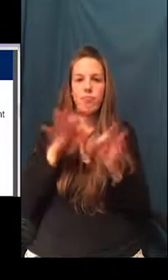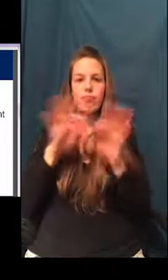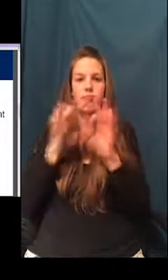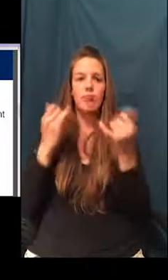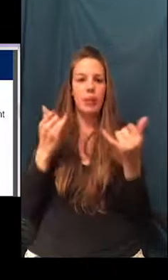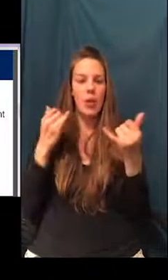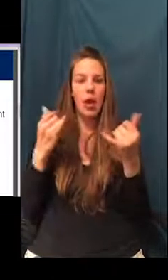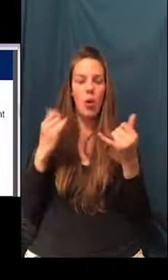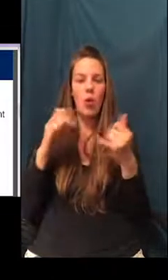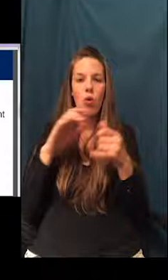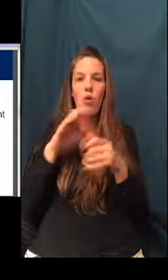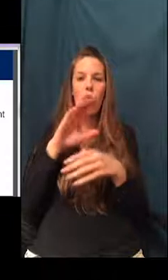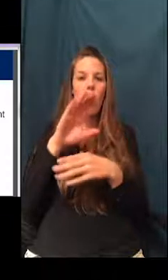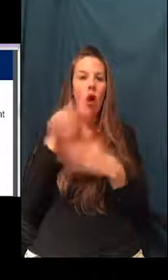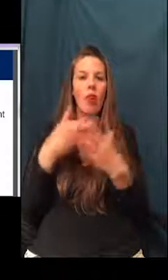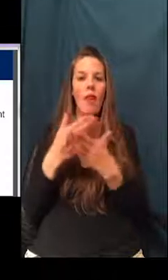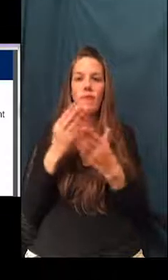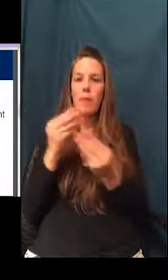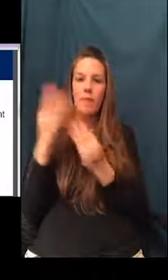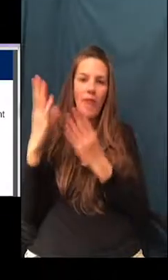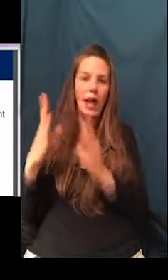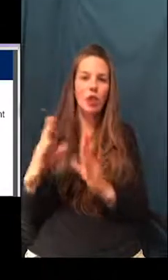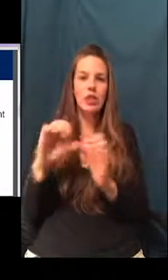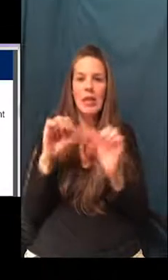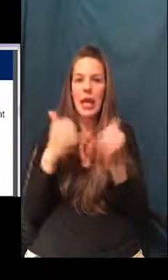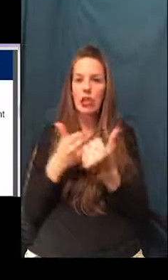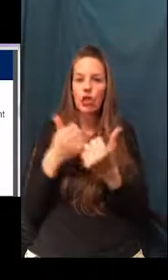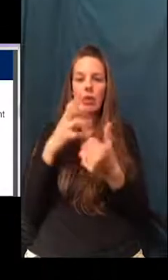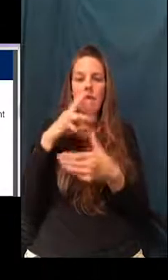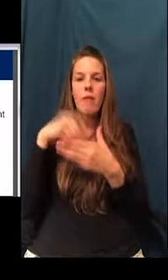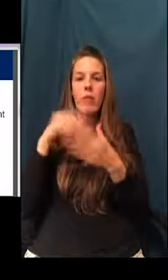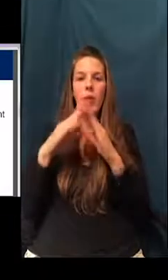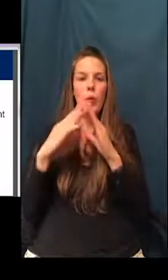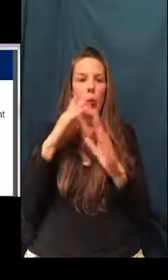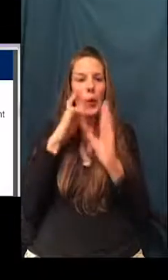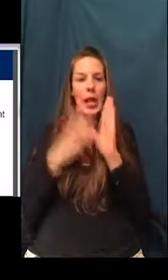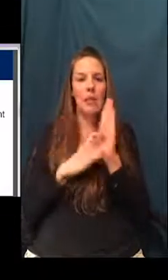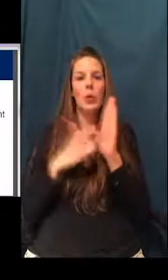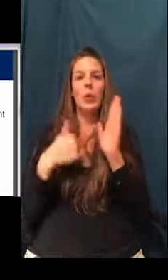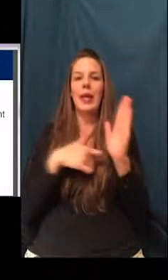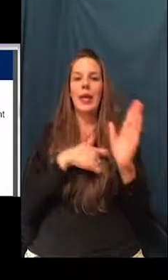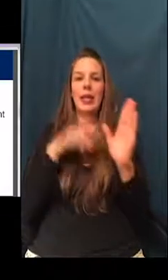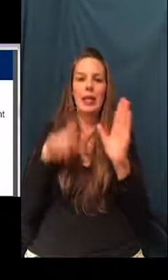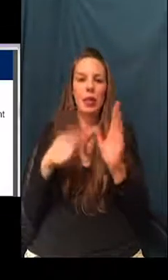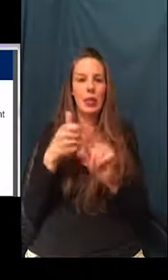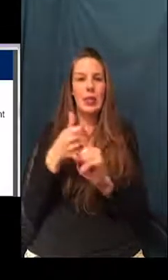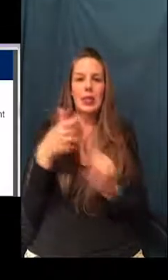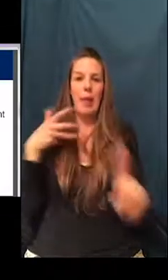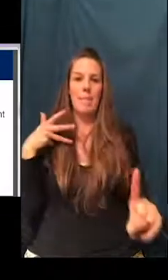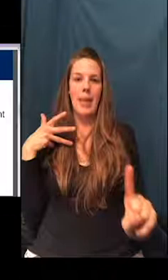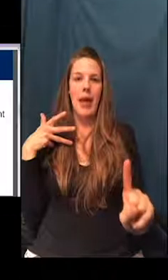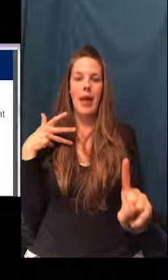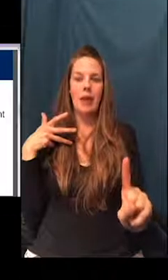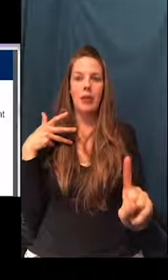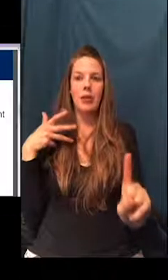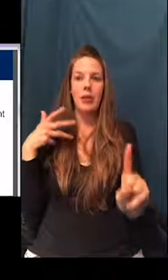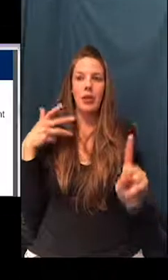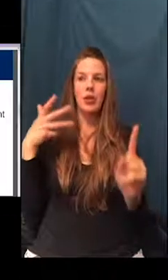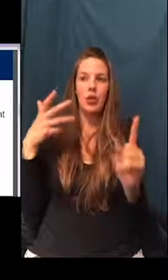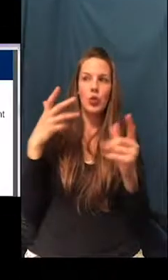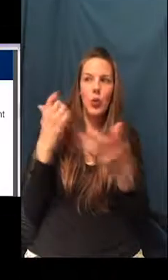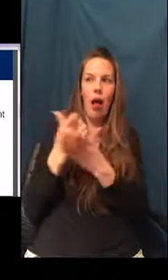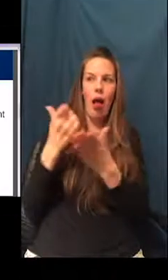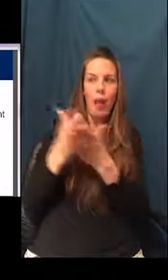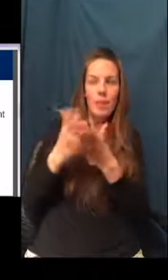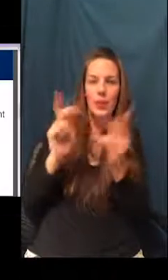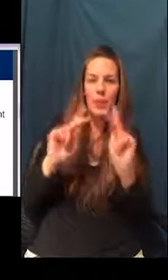is, I think all of the providers and the agencies in the community are recognizing that we need to sort of expand our net to catch people that